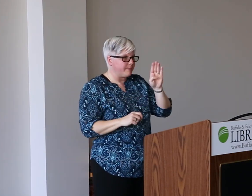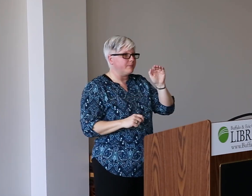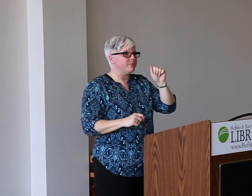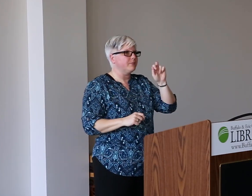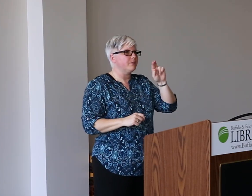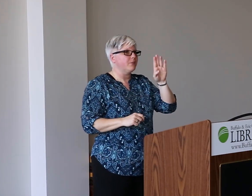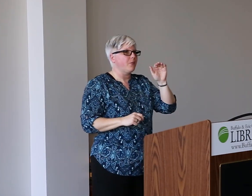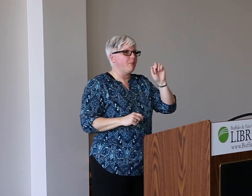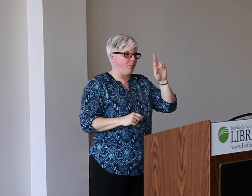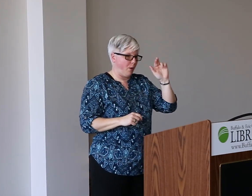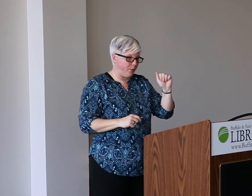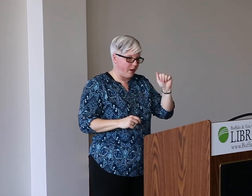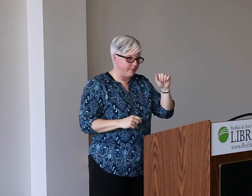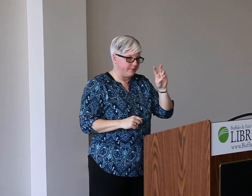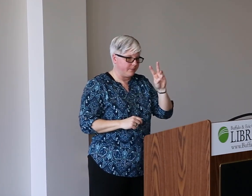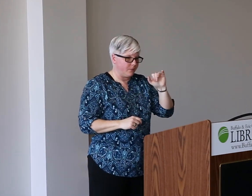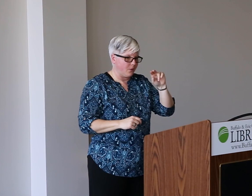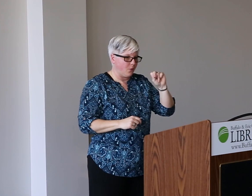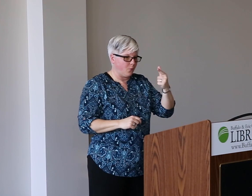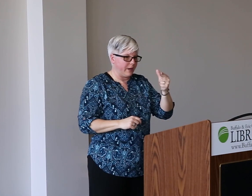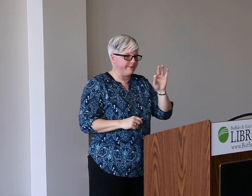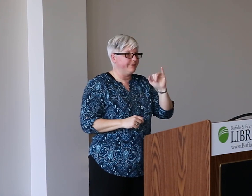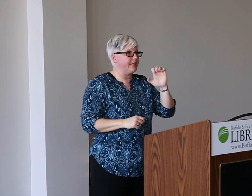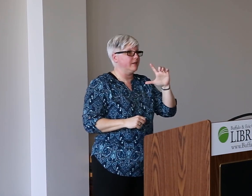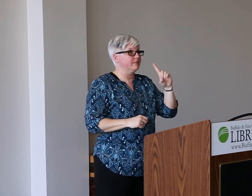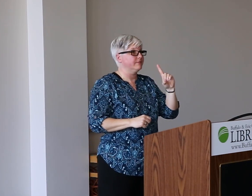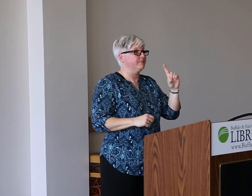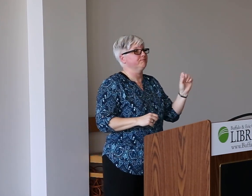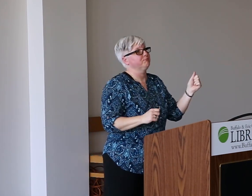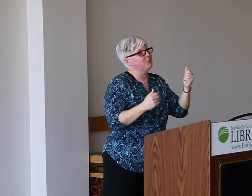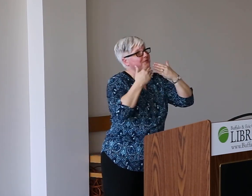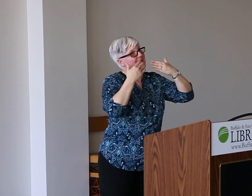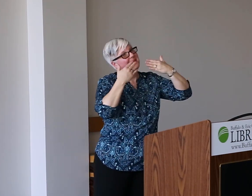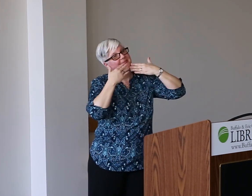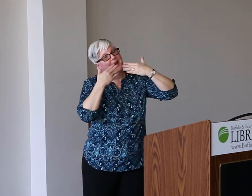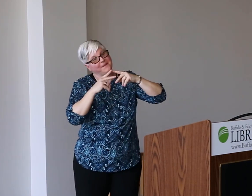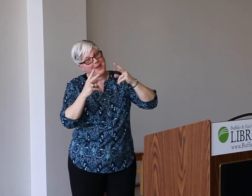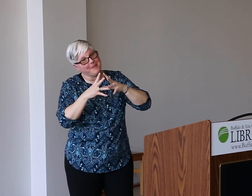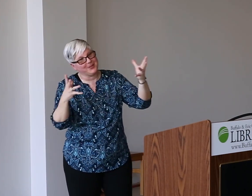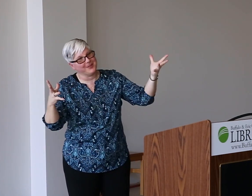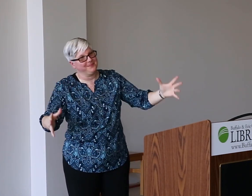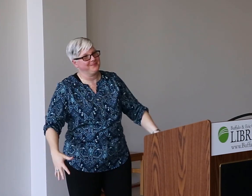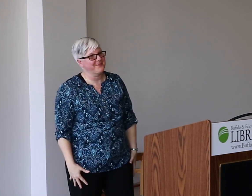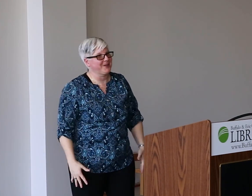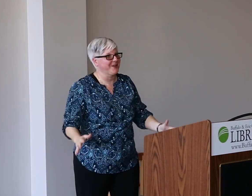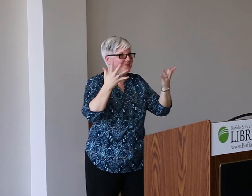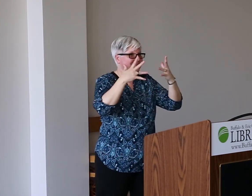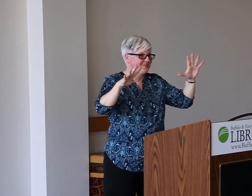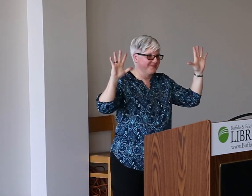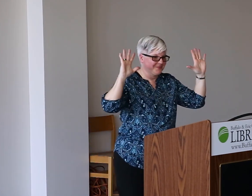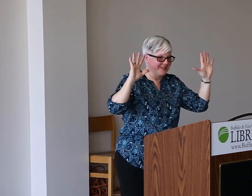language. Written by Barbara Wingfield. Thank you so very much.